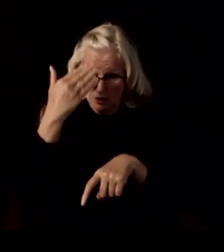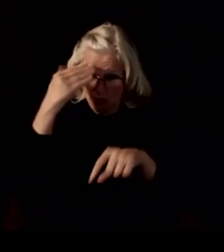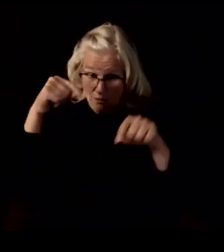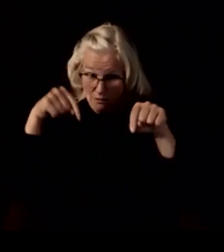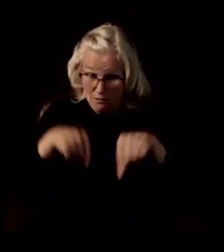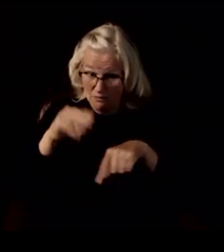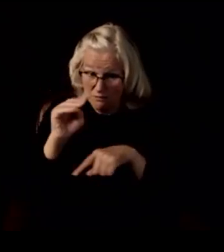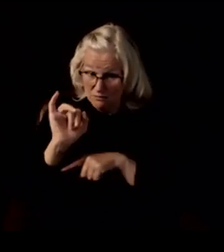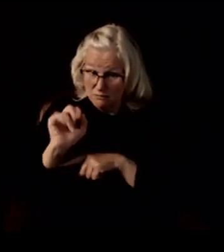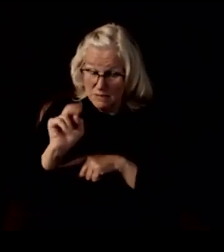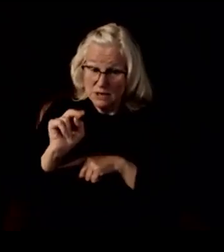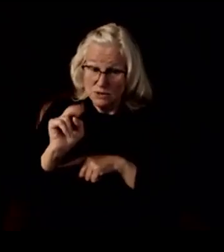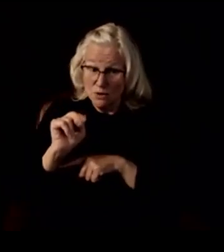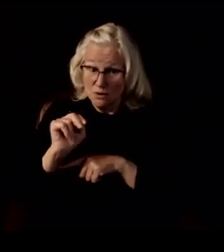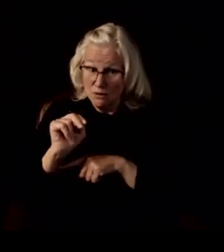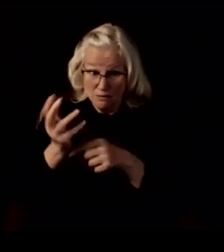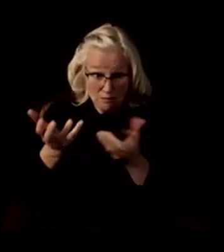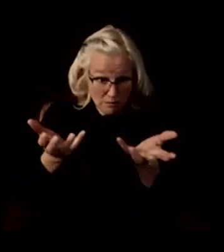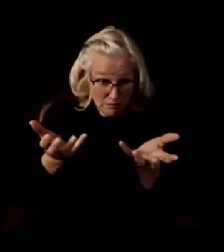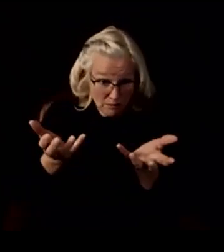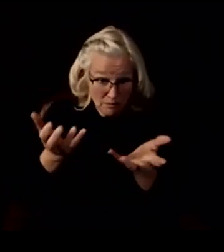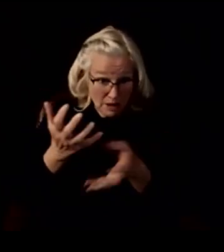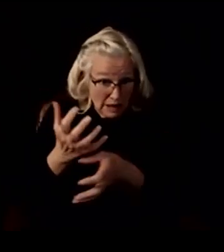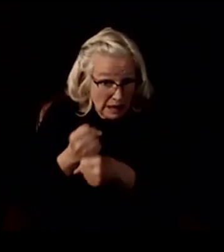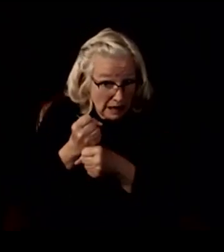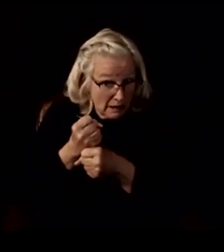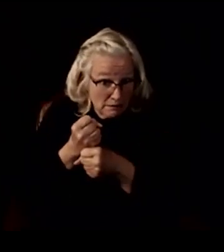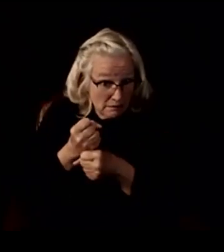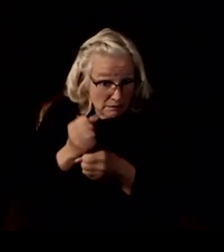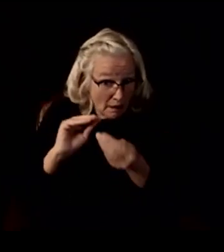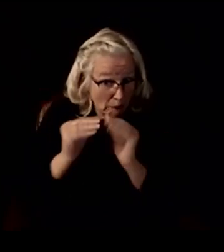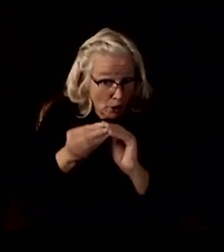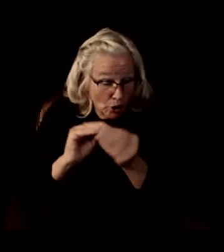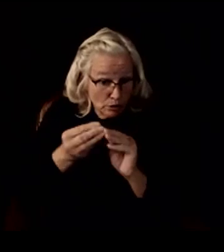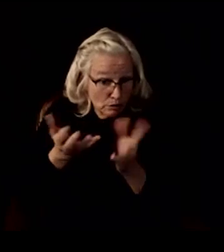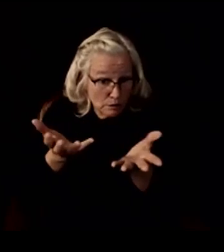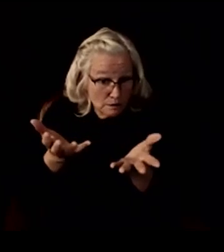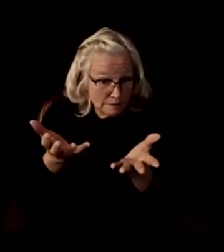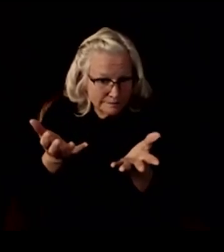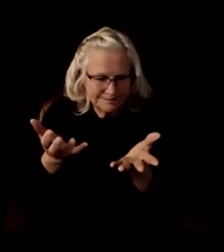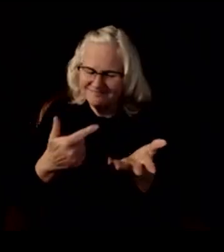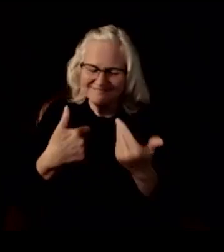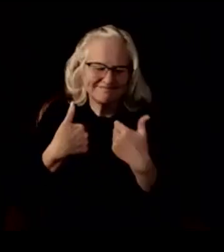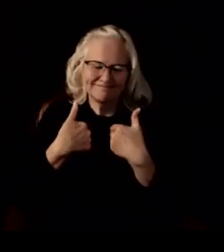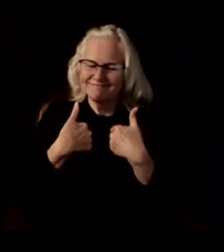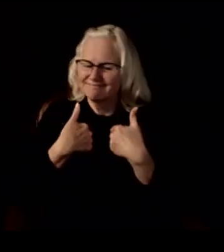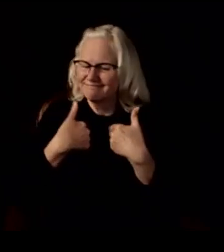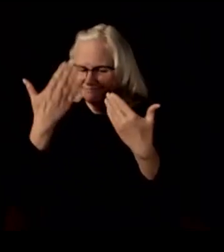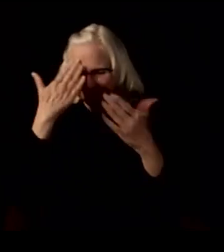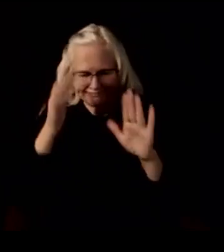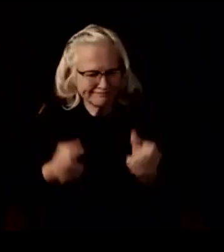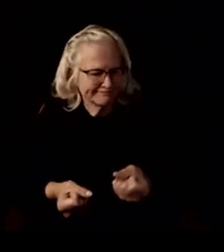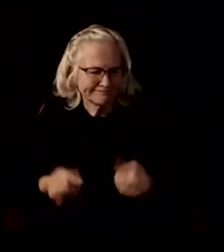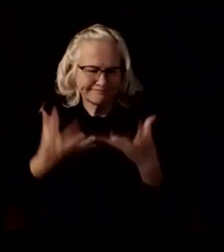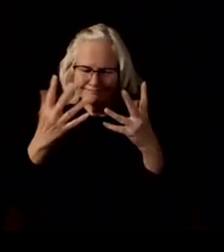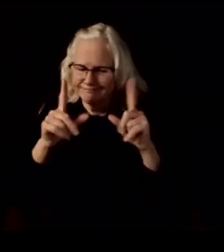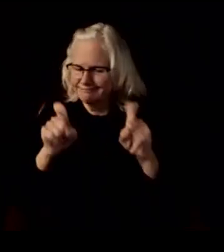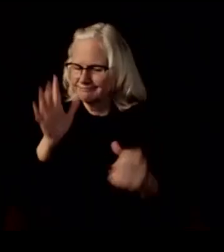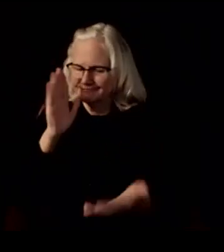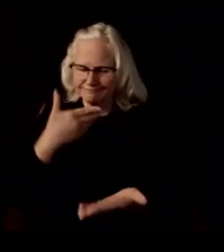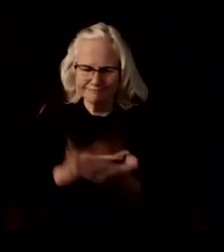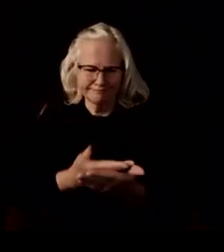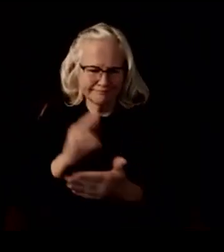position in all of this. Alex, I don't know how many tests might be coming to Minnesota, so I don't have an